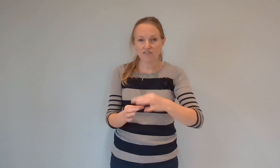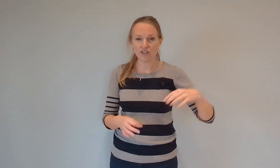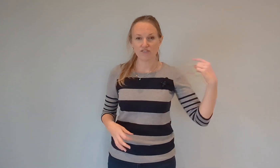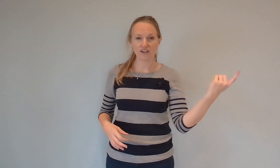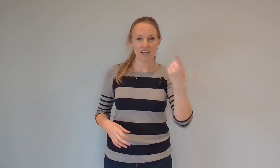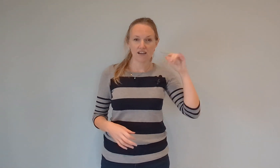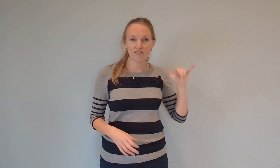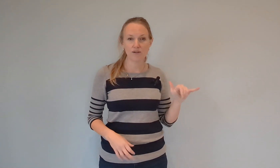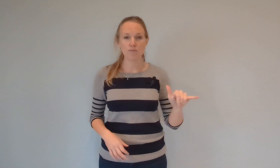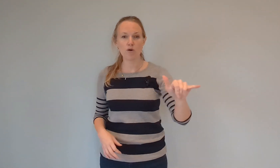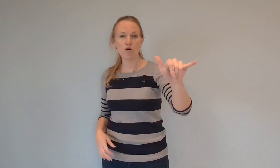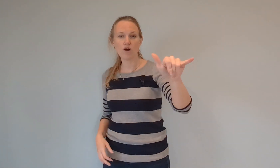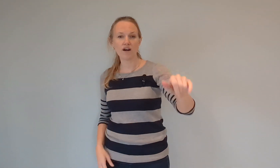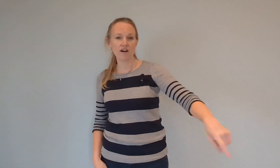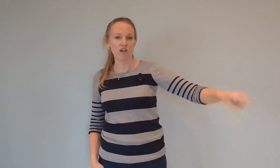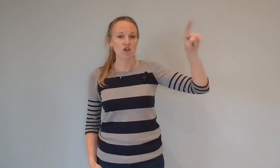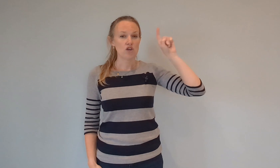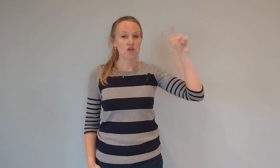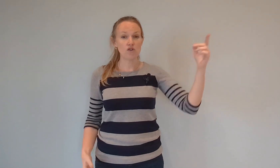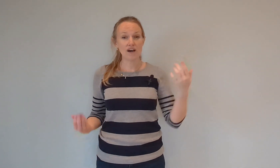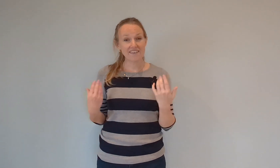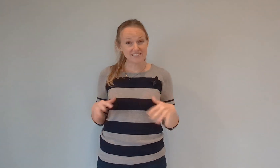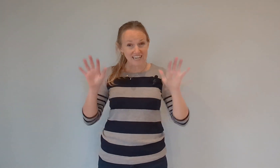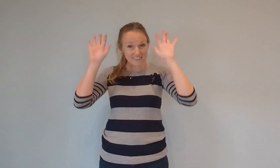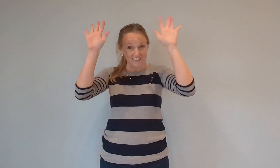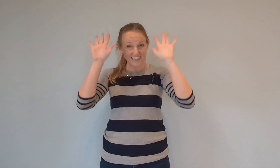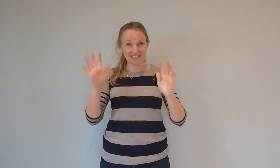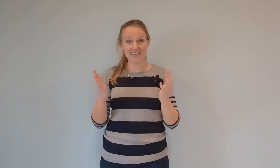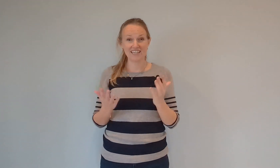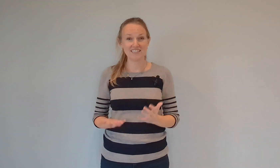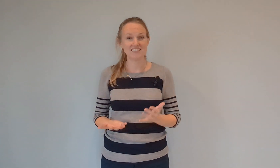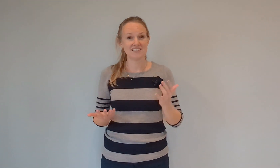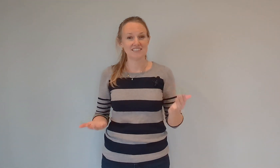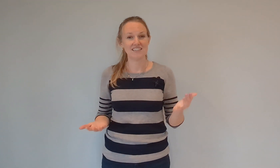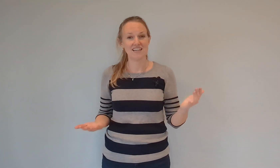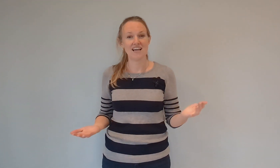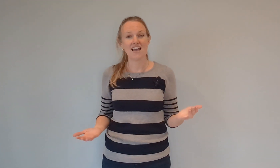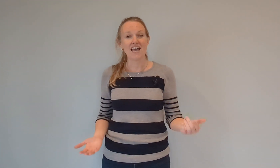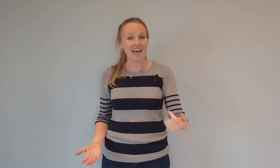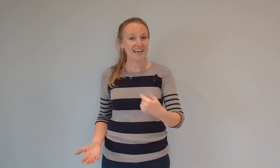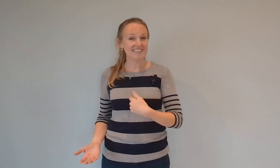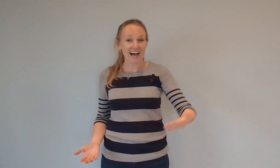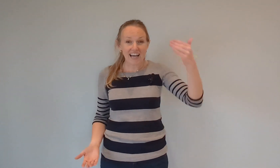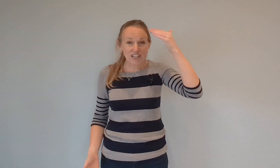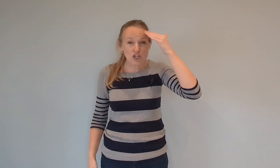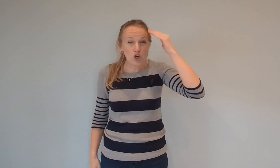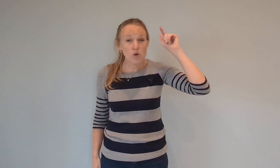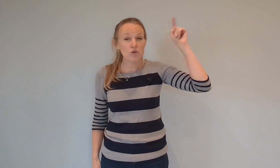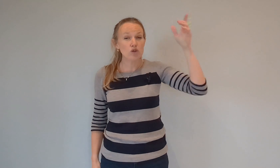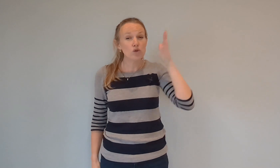faithful forevermore. You have done great things, and I know